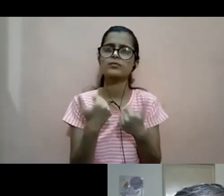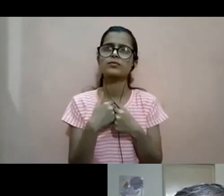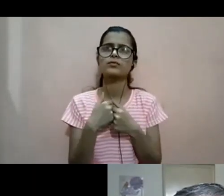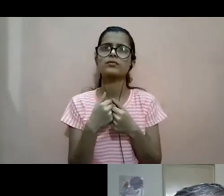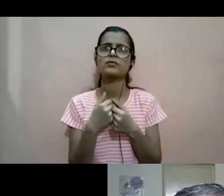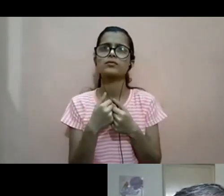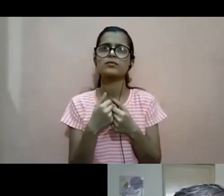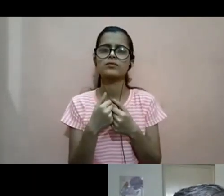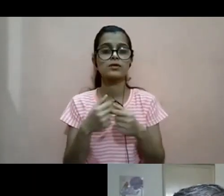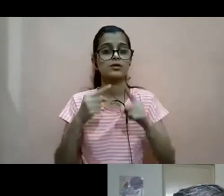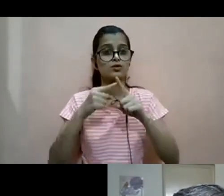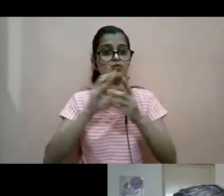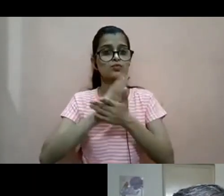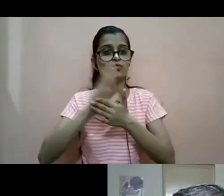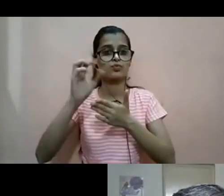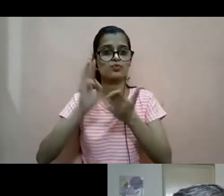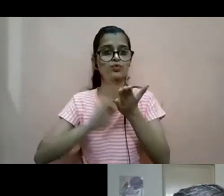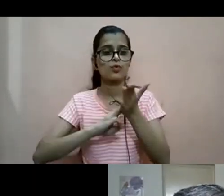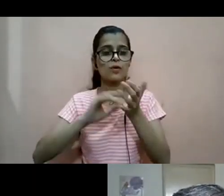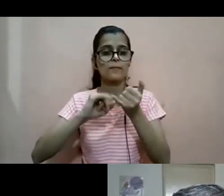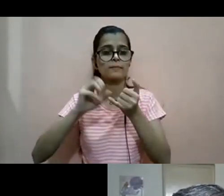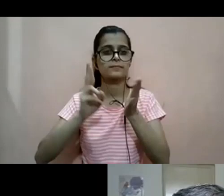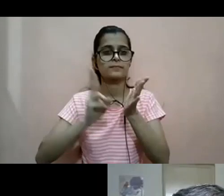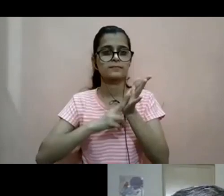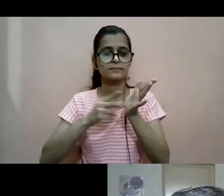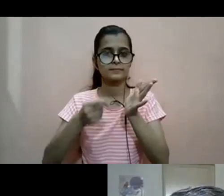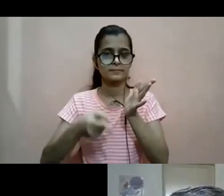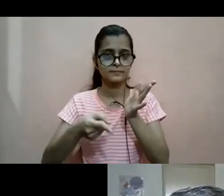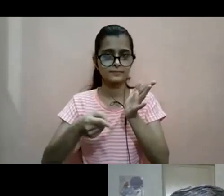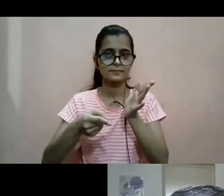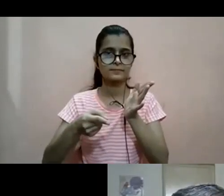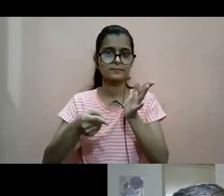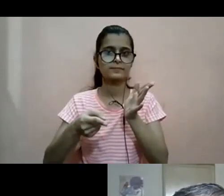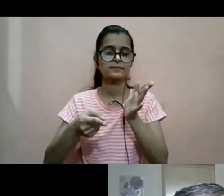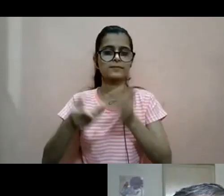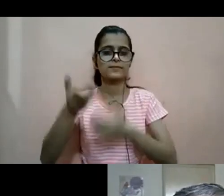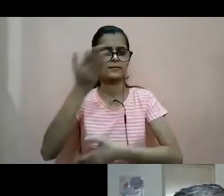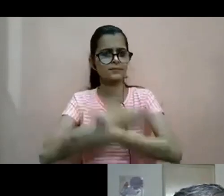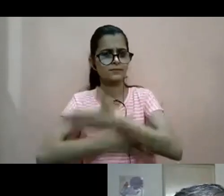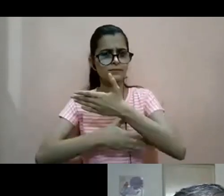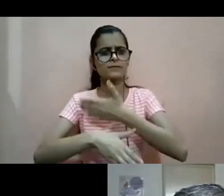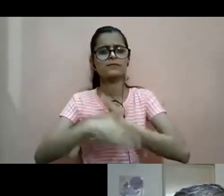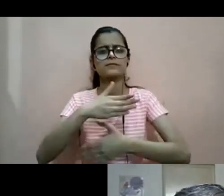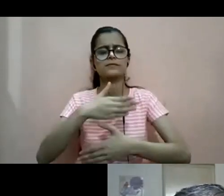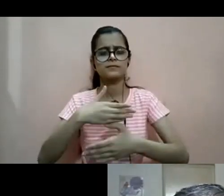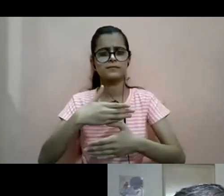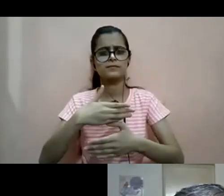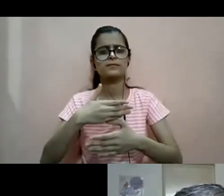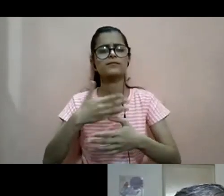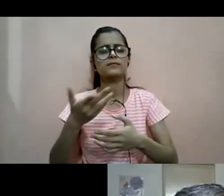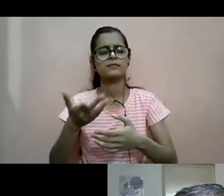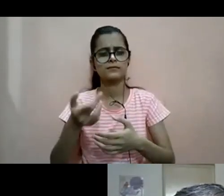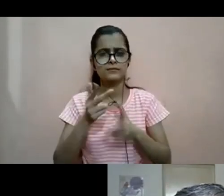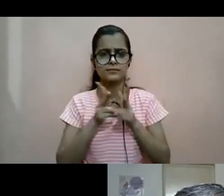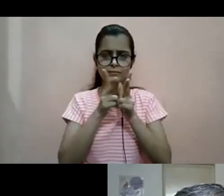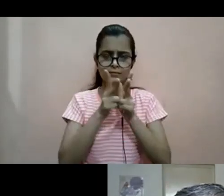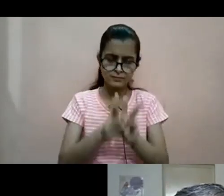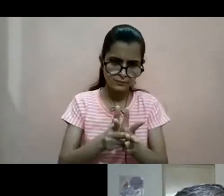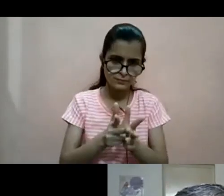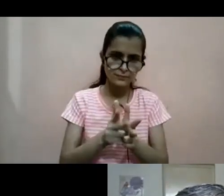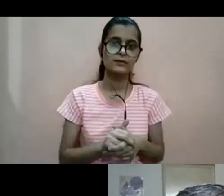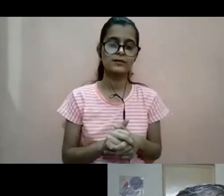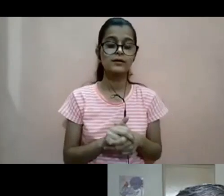Garland Thompson. In disability studies, we do a lot of sitting, not necessarily standing. And I want to